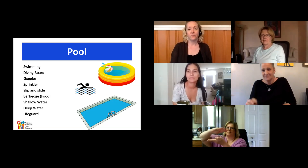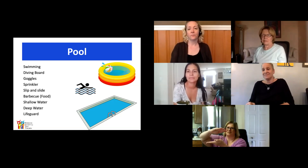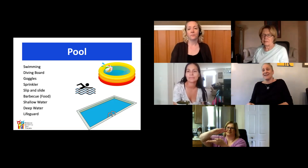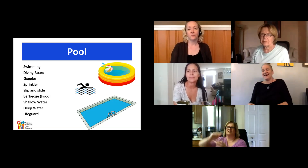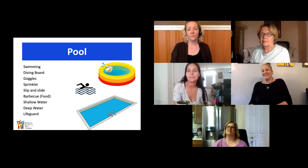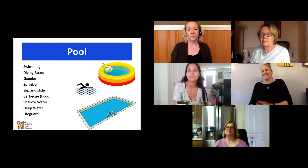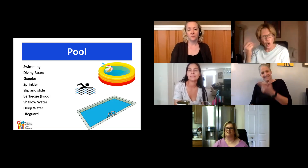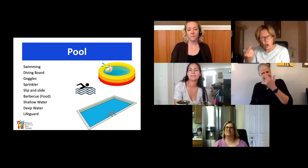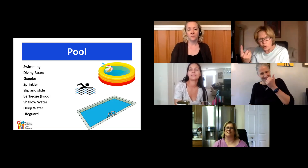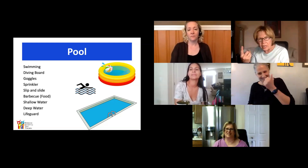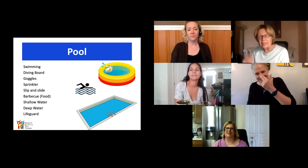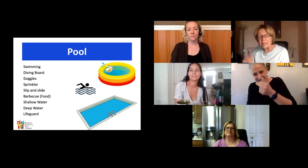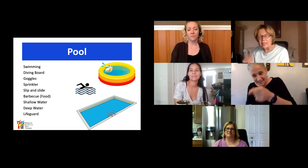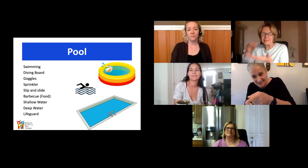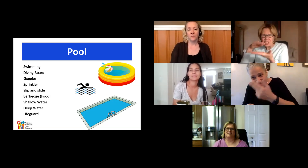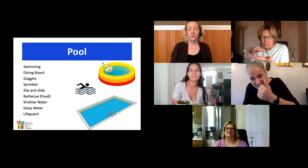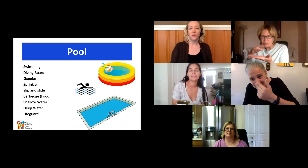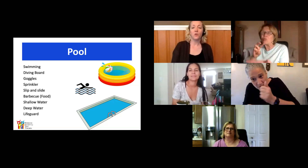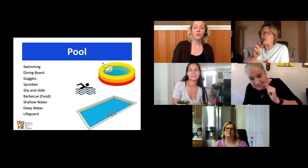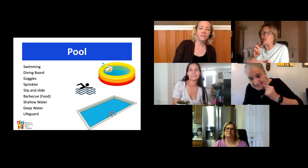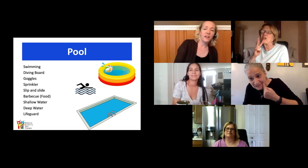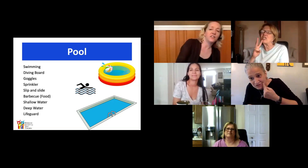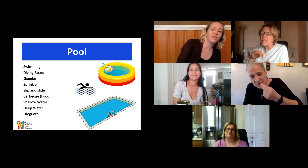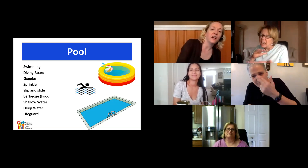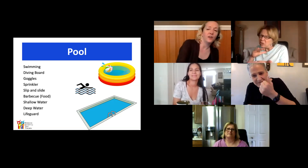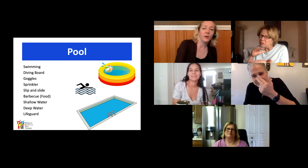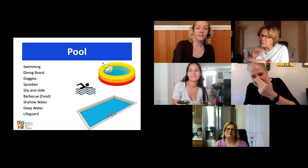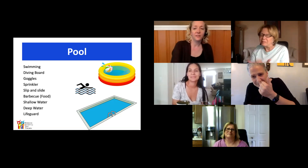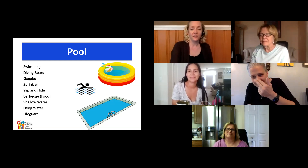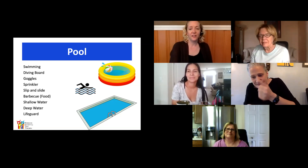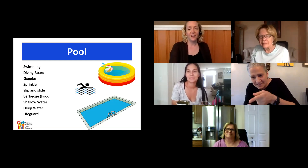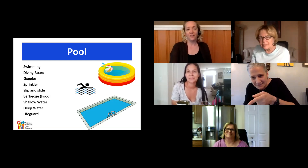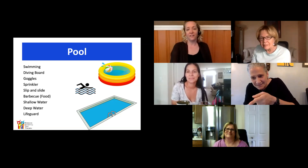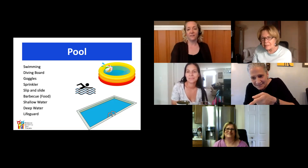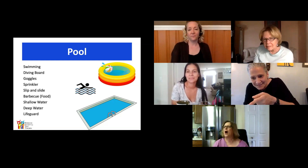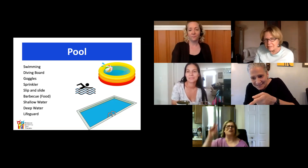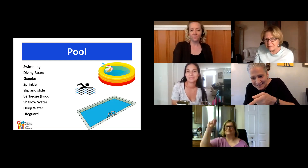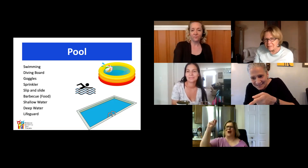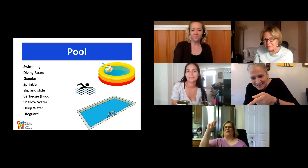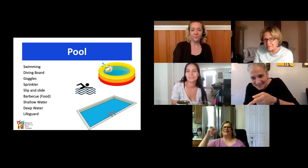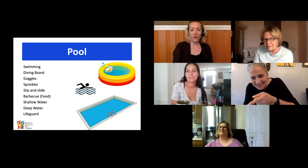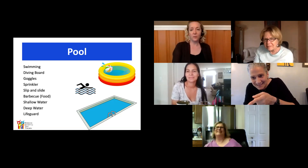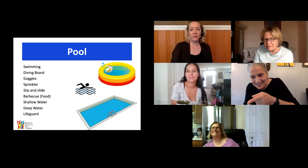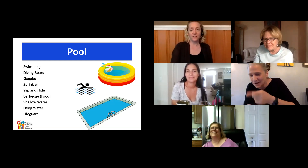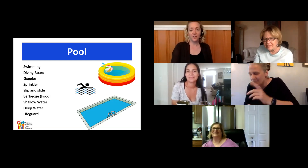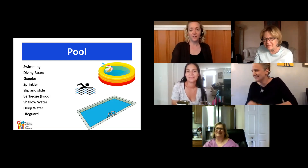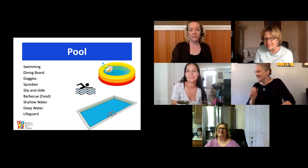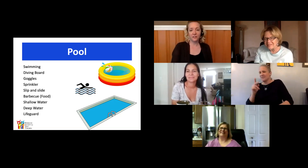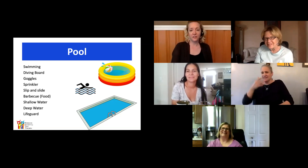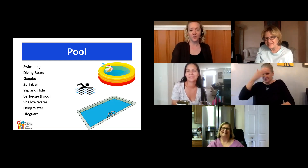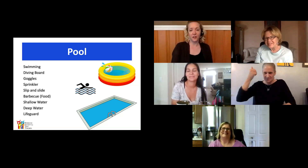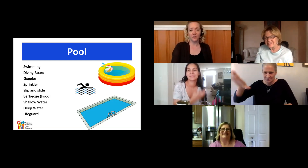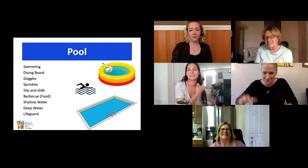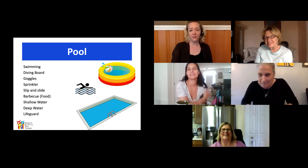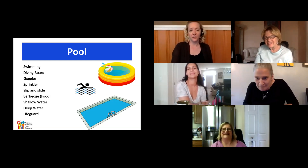So only stay in the shallow end. Okay. Are you being serious or funny? No, you're not. You're